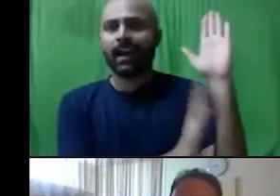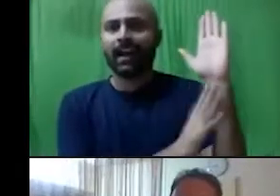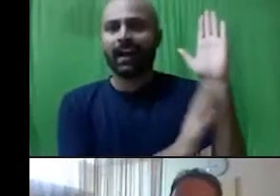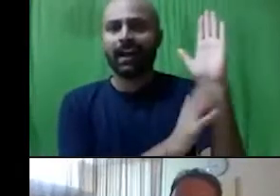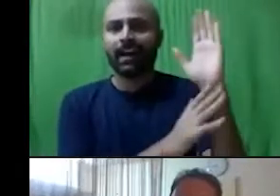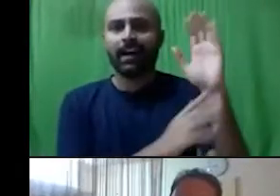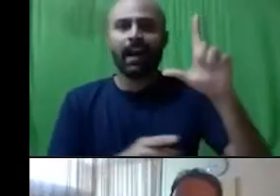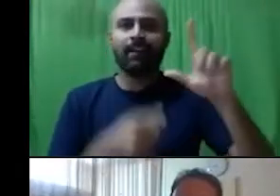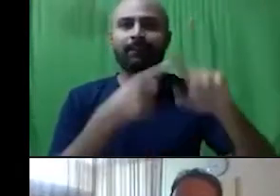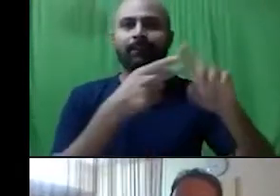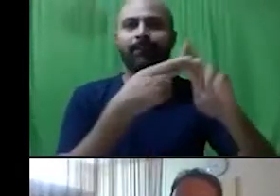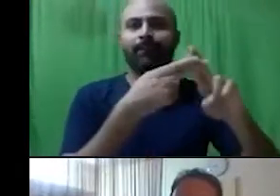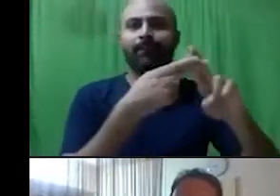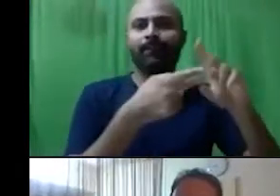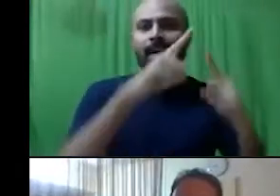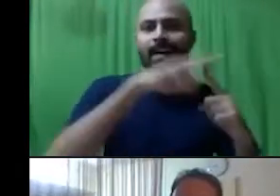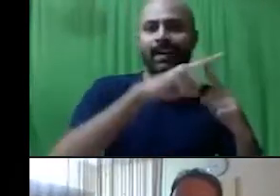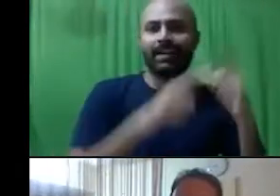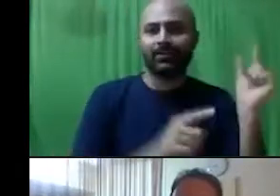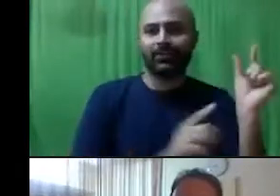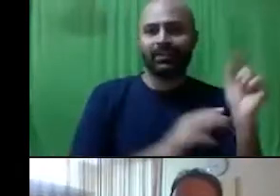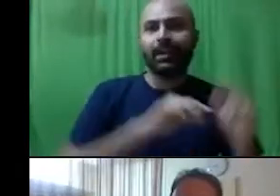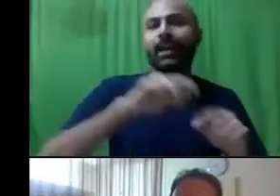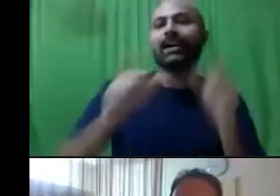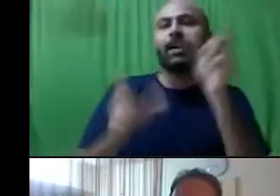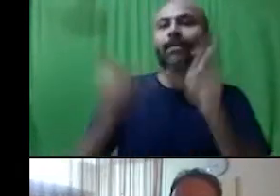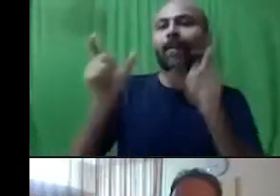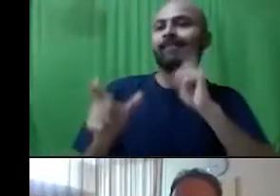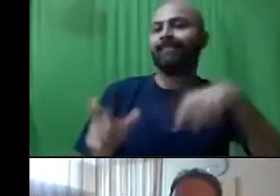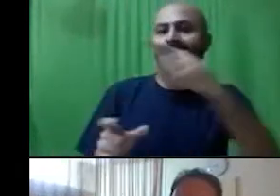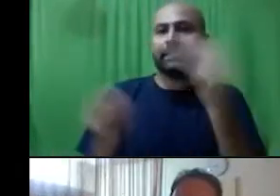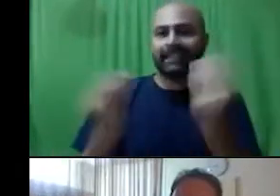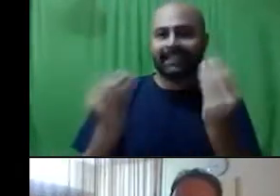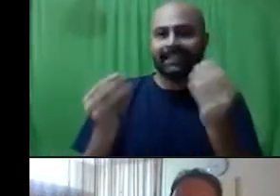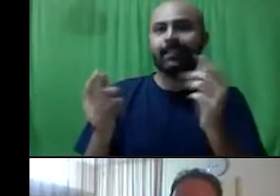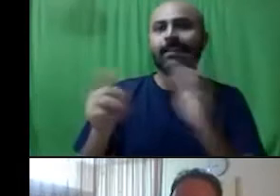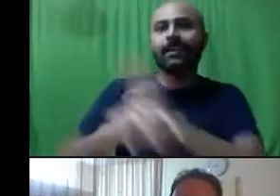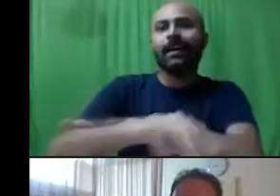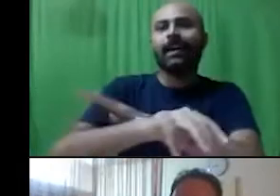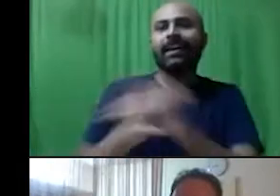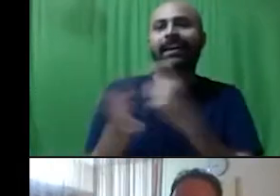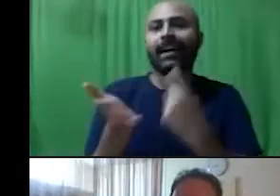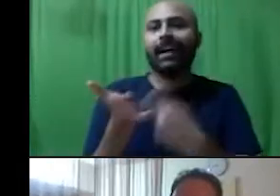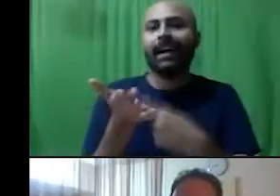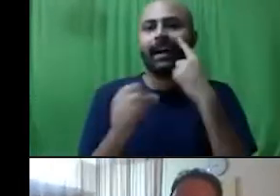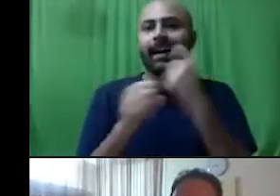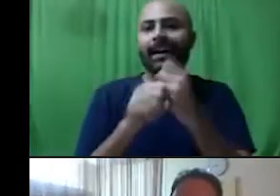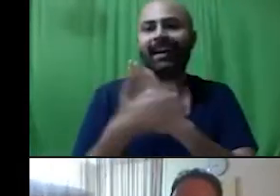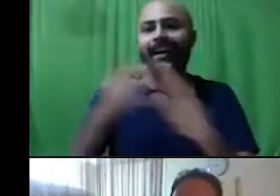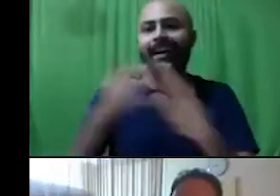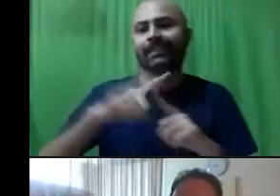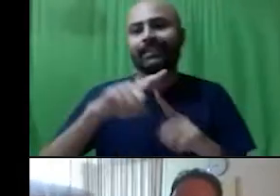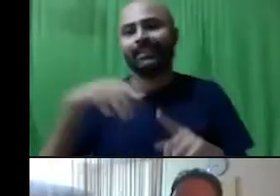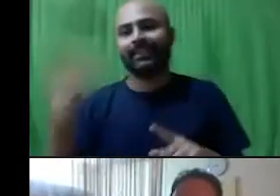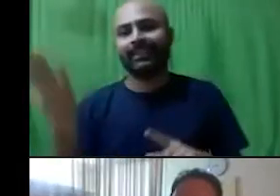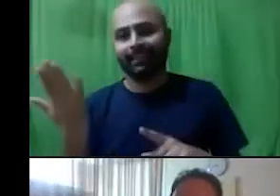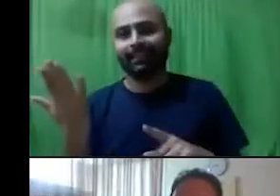Okay, I use my left hand, and a lot of people use their right